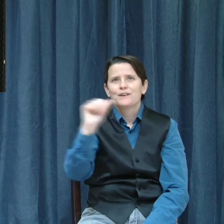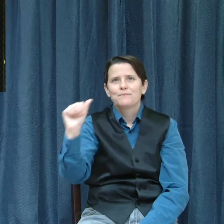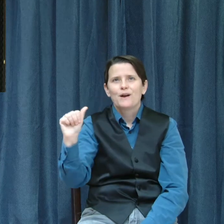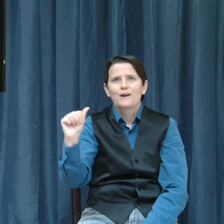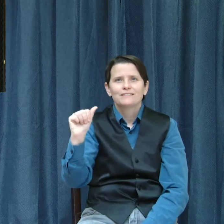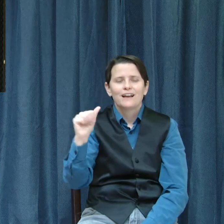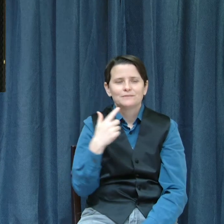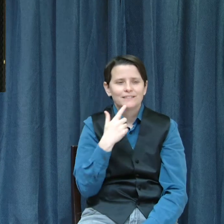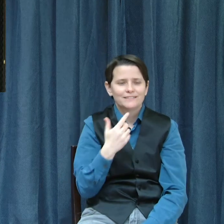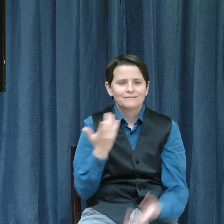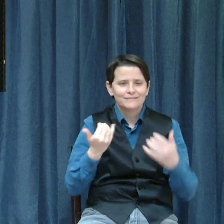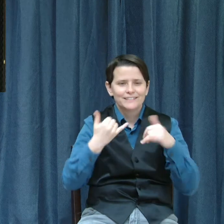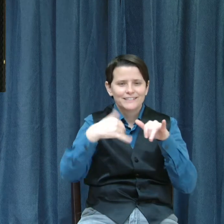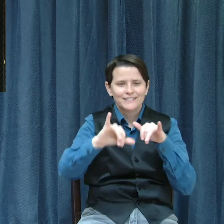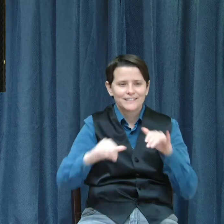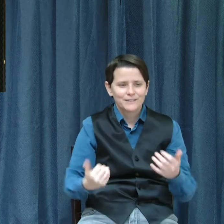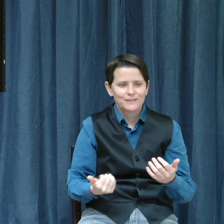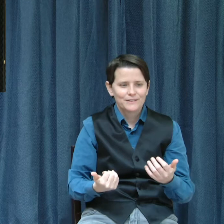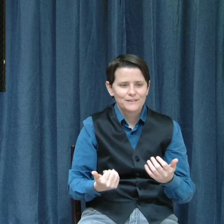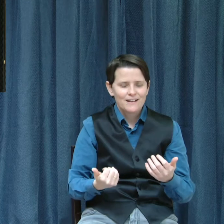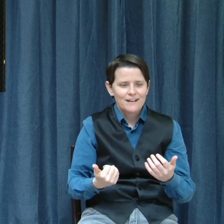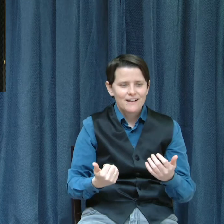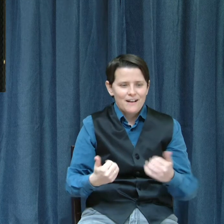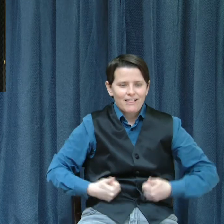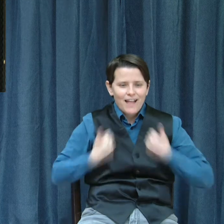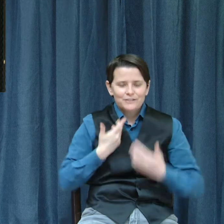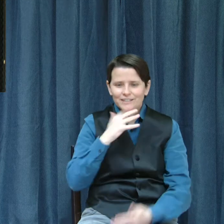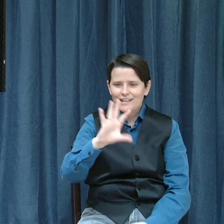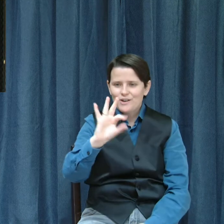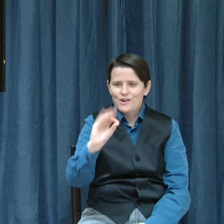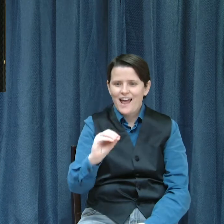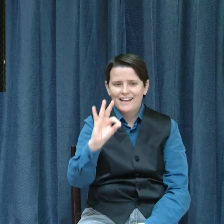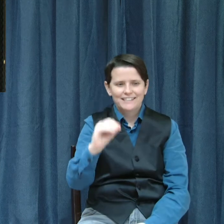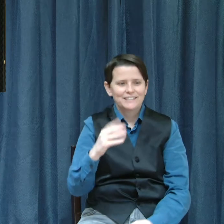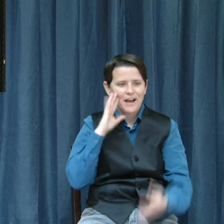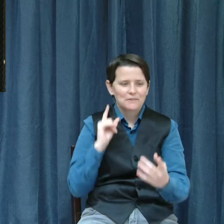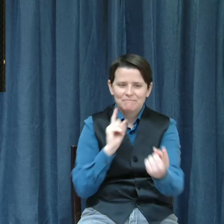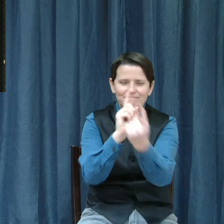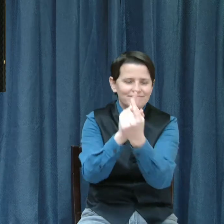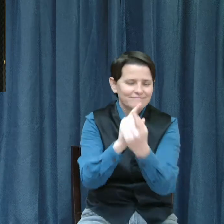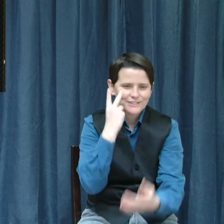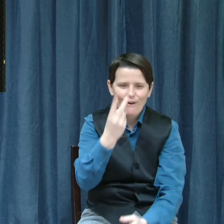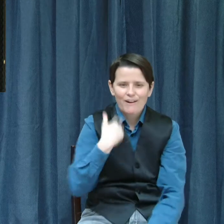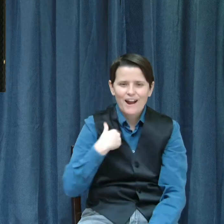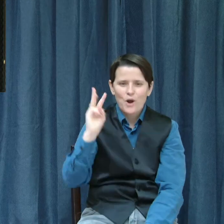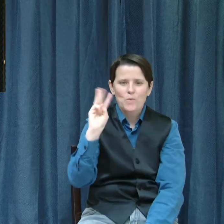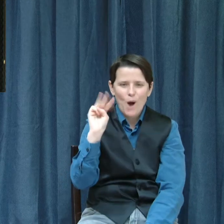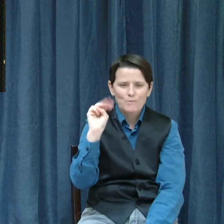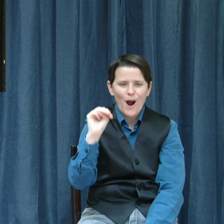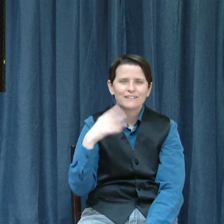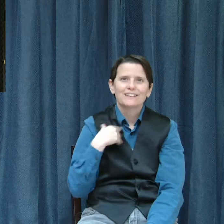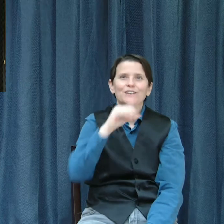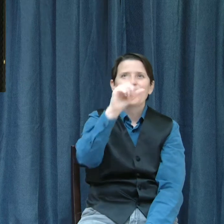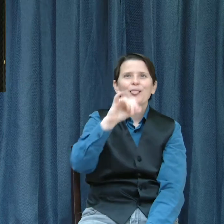was, that she is. She's like in her 90s now. I ran into her recently in a Walmart of all places. Hadn't seen her in years. I'm like, Lois. She's like,